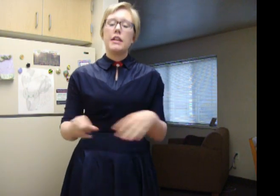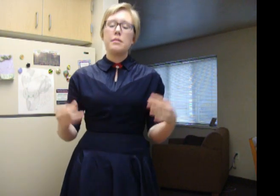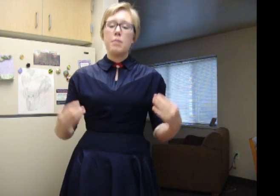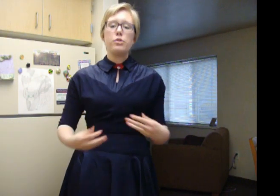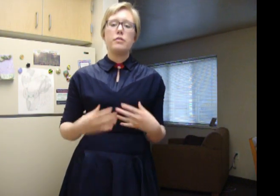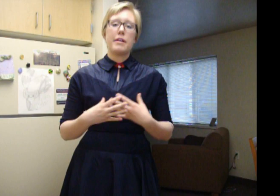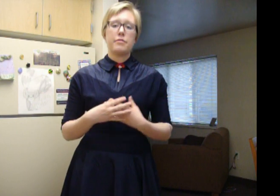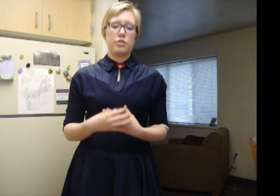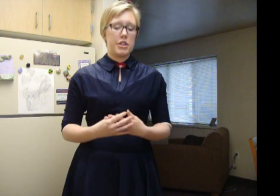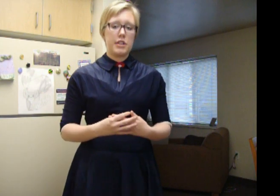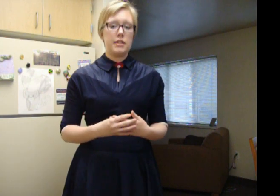think most of my frustrations...